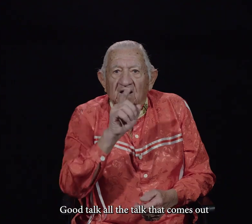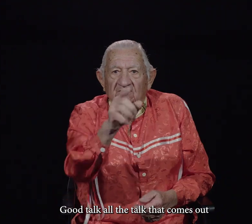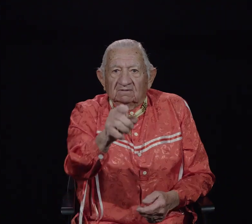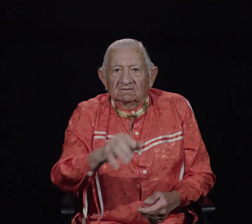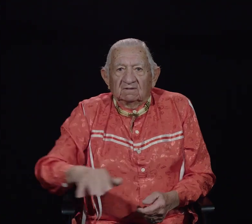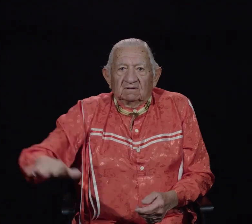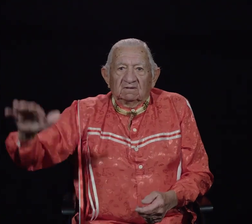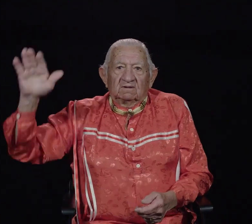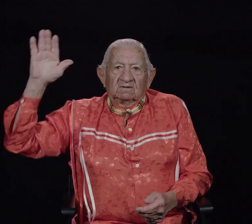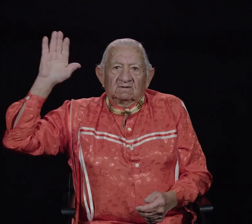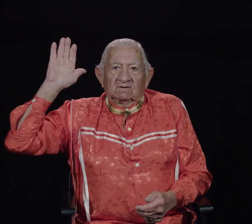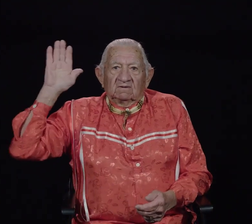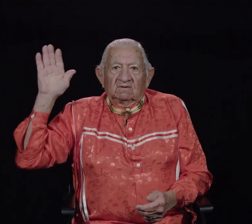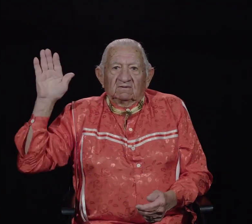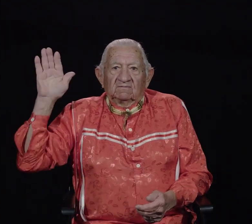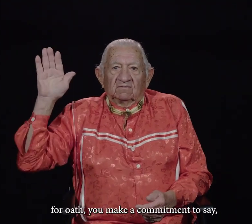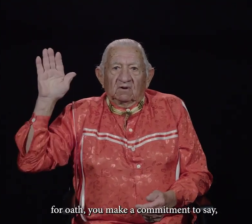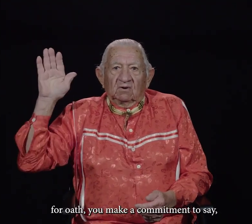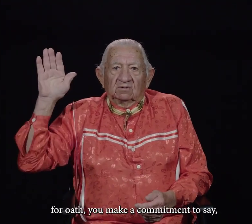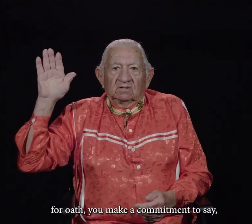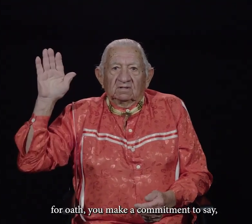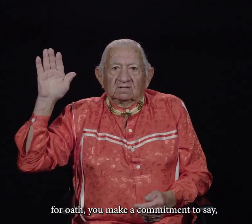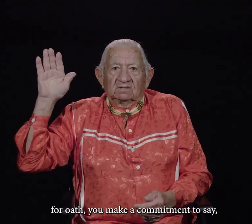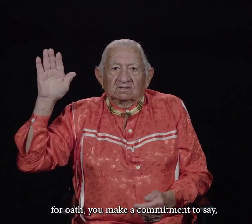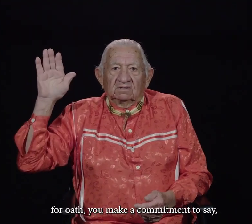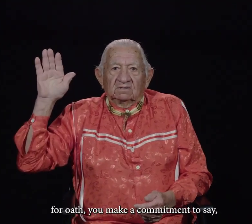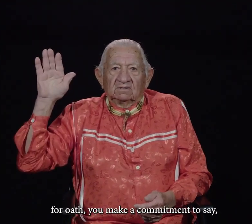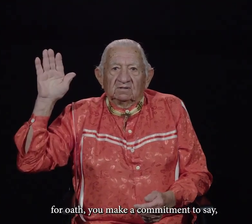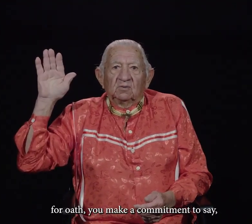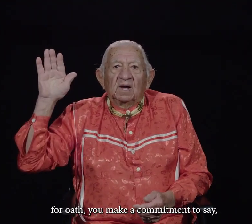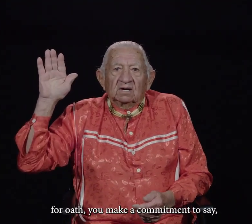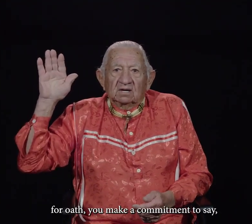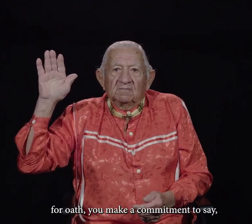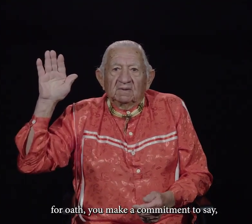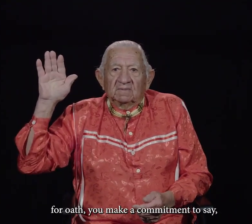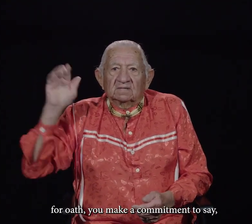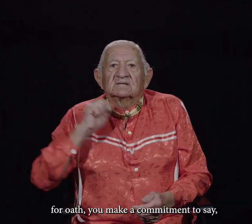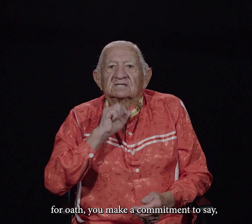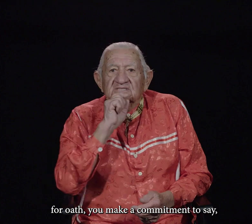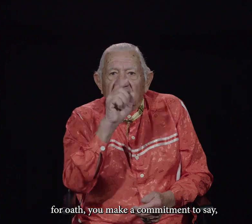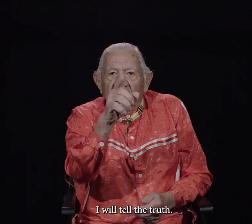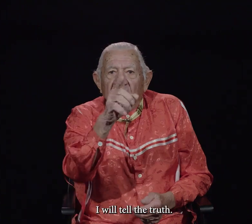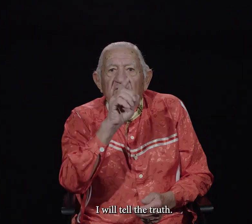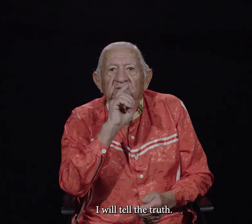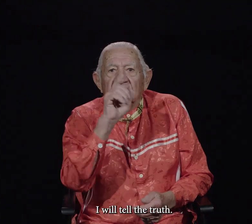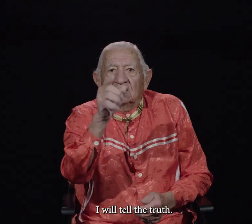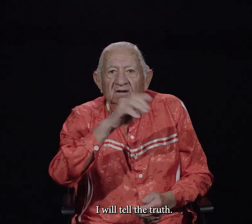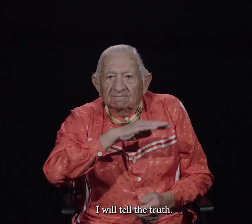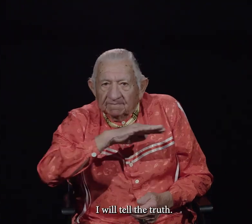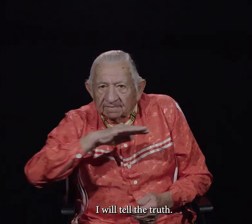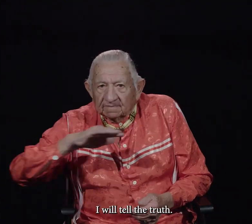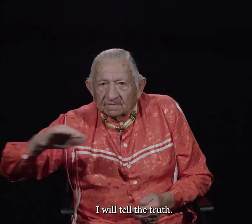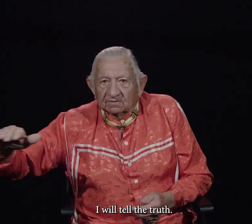out for oath. You make a commitment to say, I will tell the